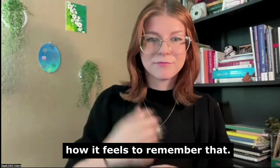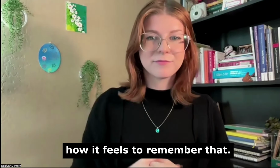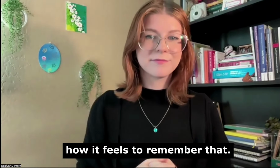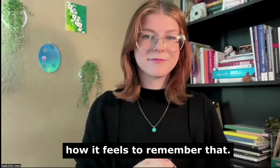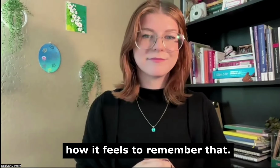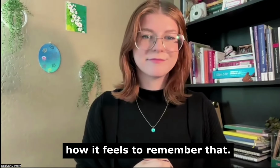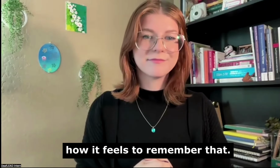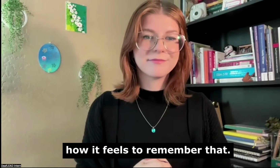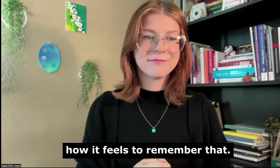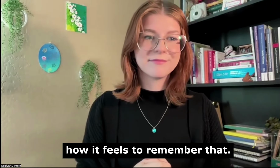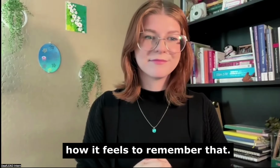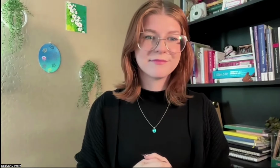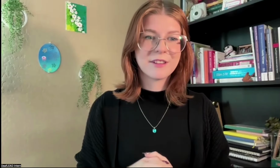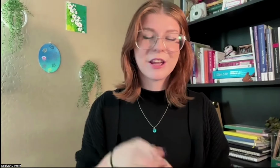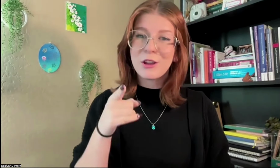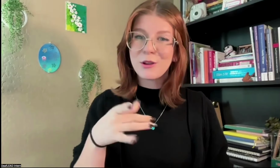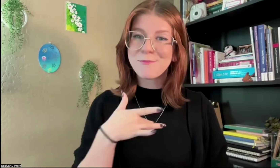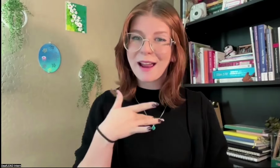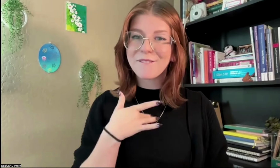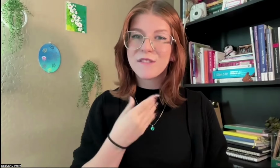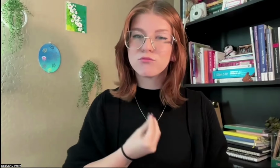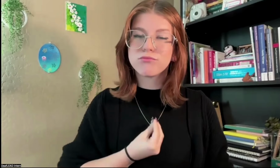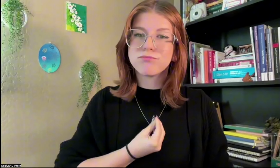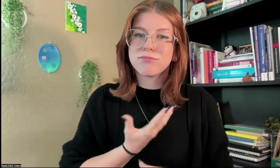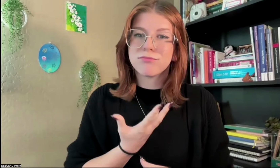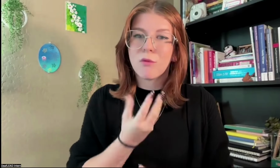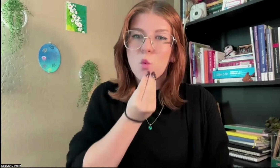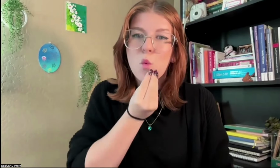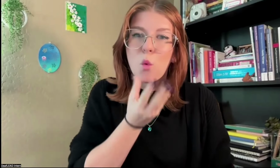feels to remember that.